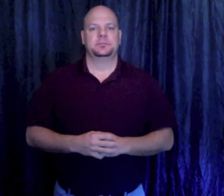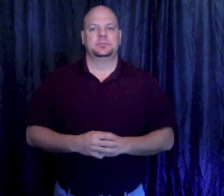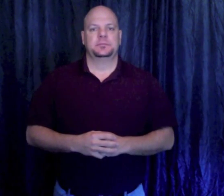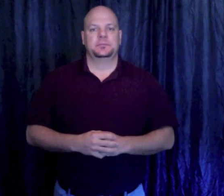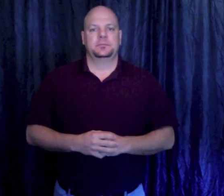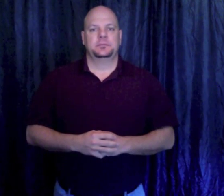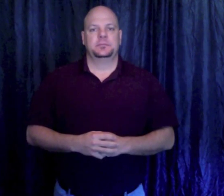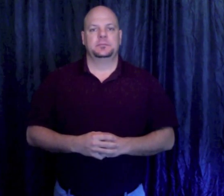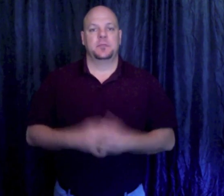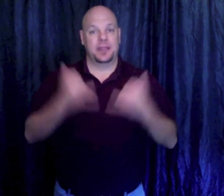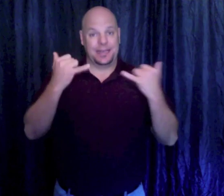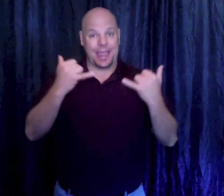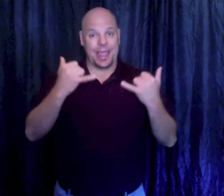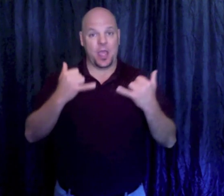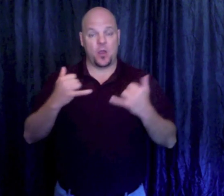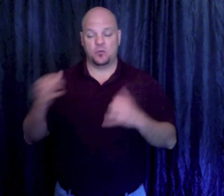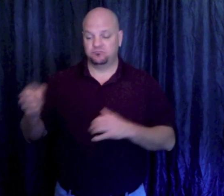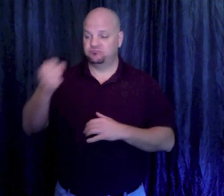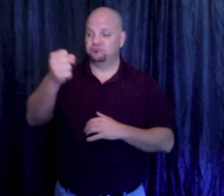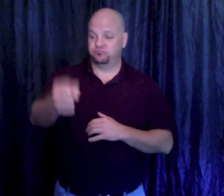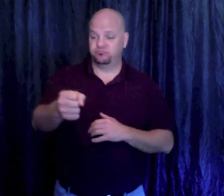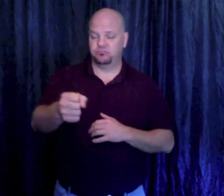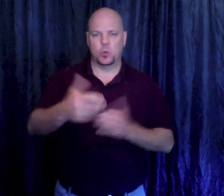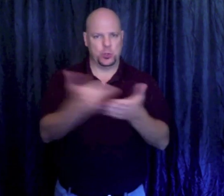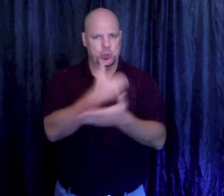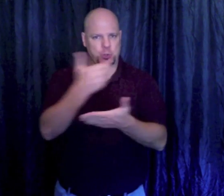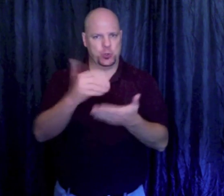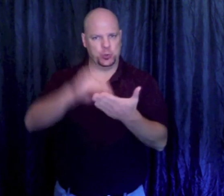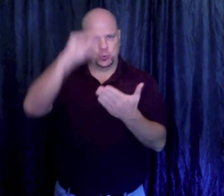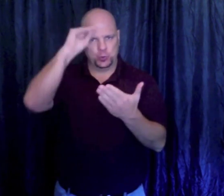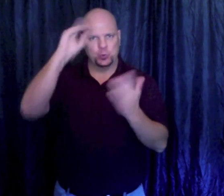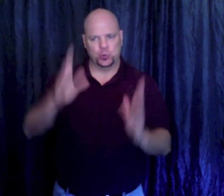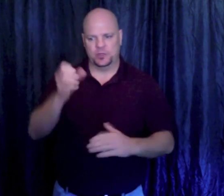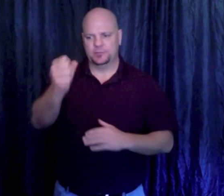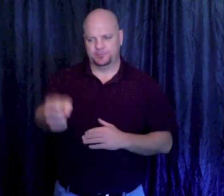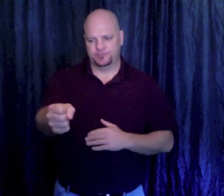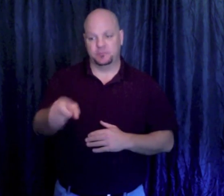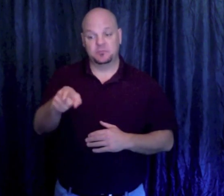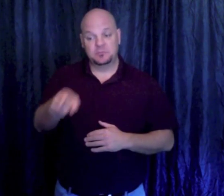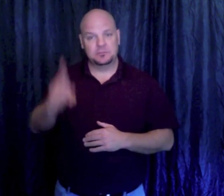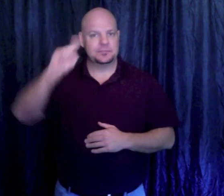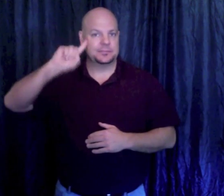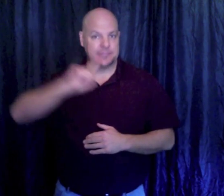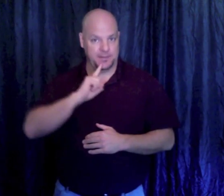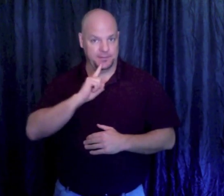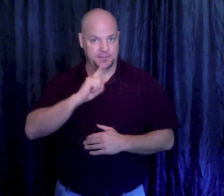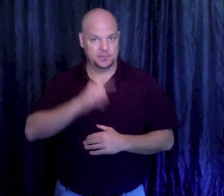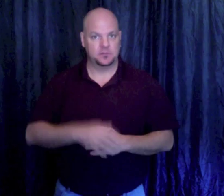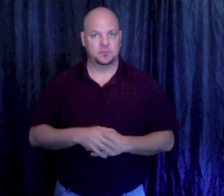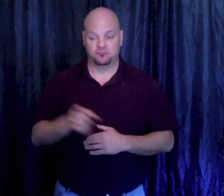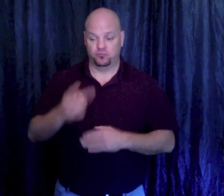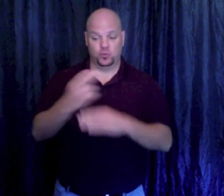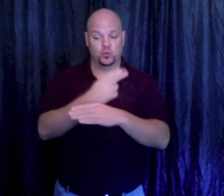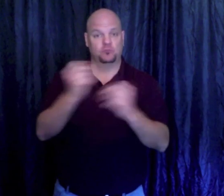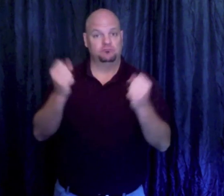comes a new student who is deaf and uses ASL and has the